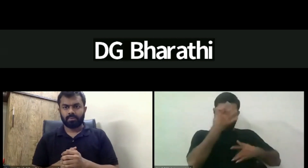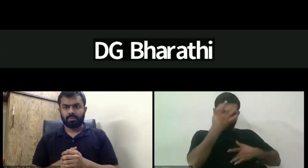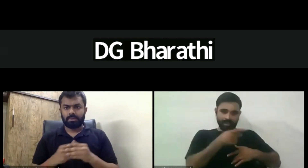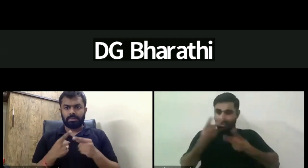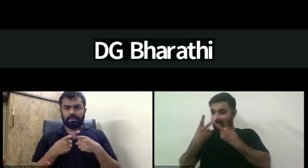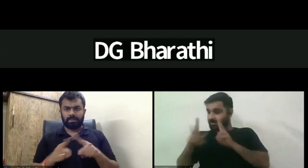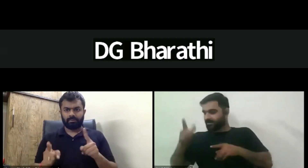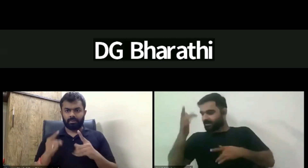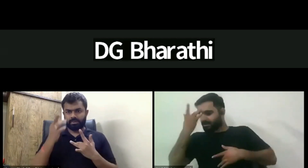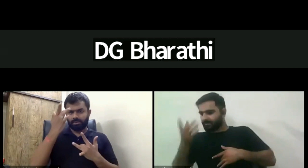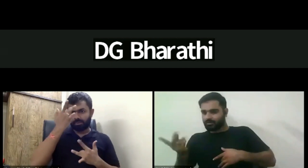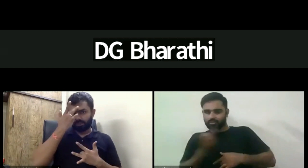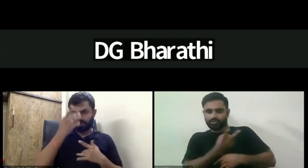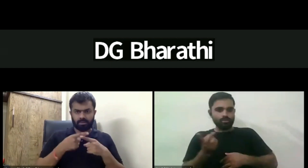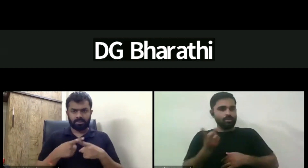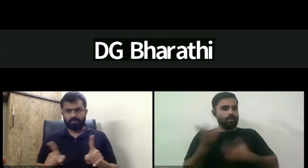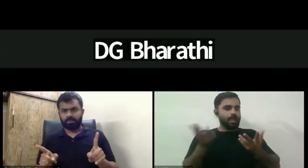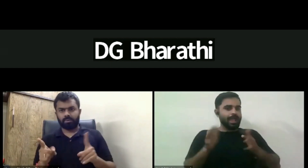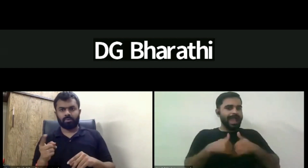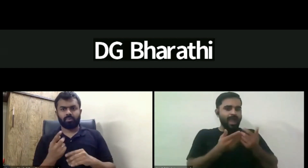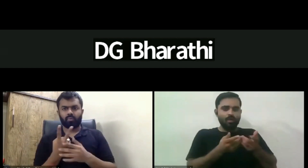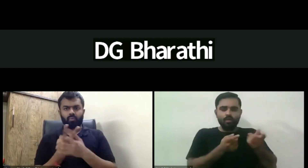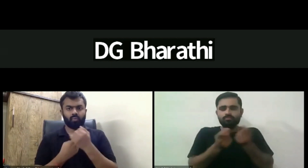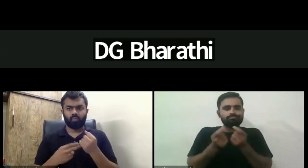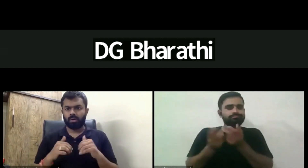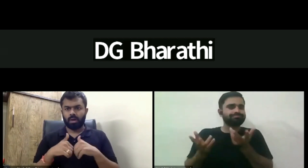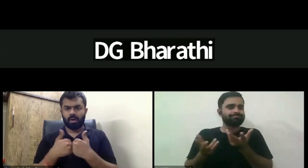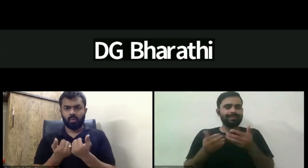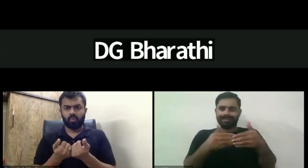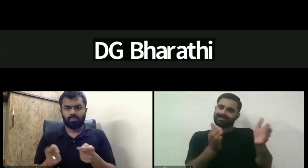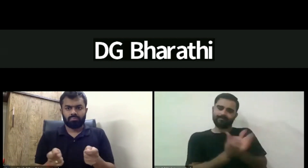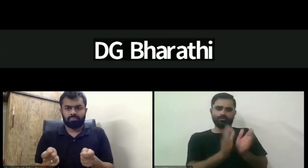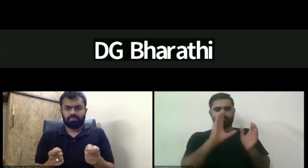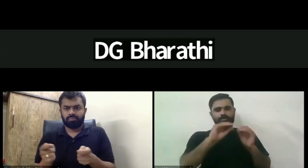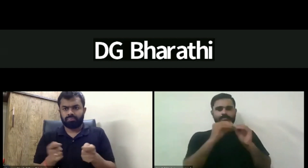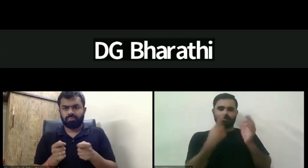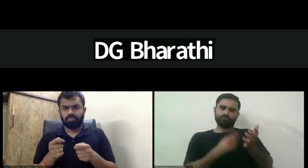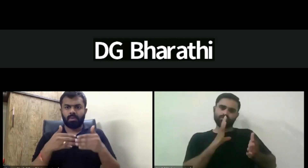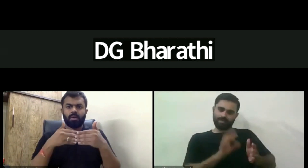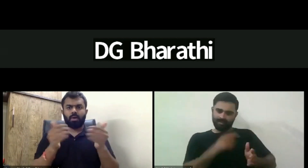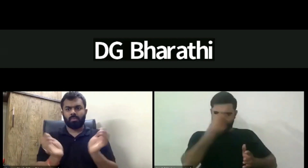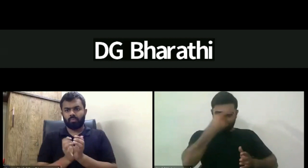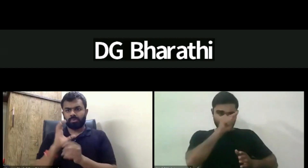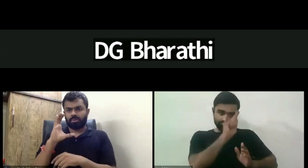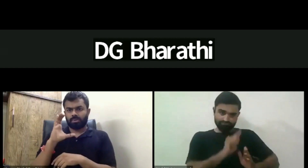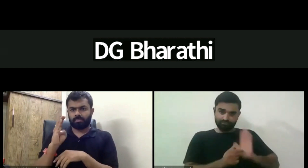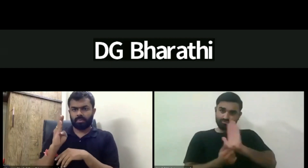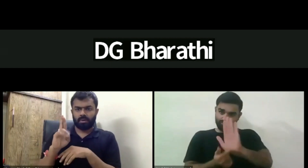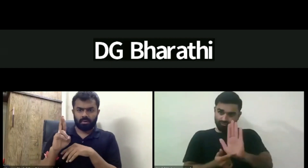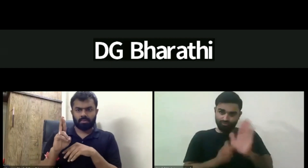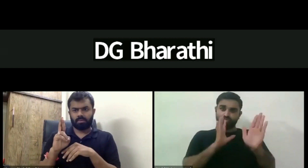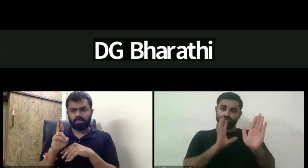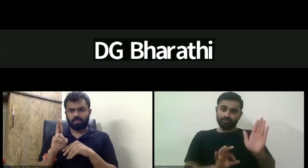to exactly really how to deal with it all? Just the community rehabilitation, can they really address the such a